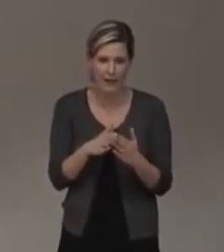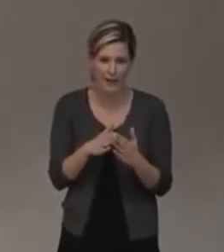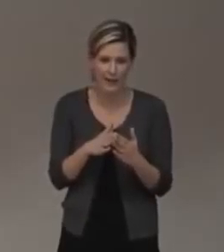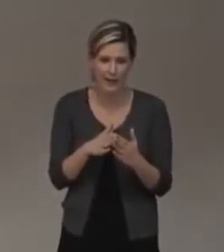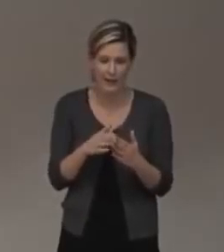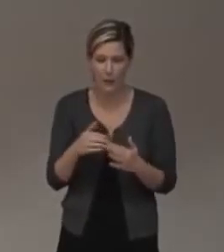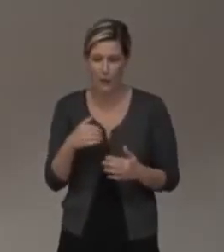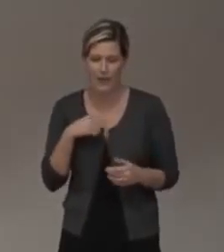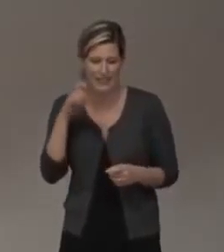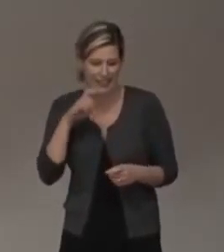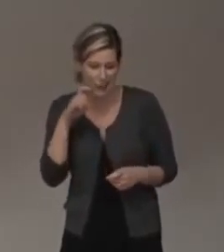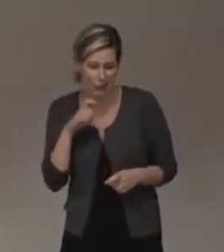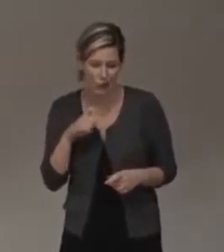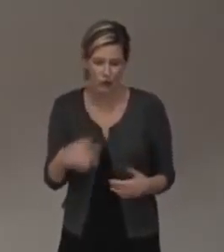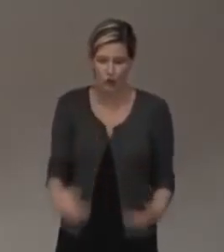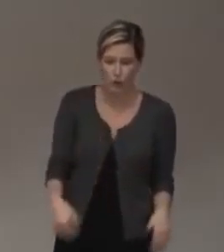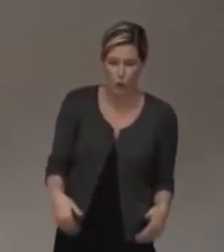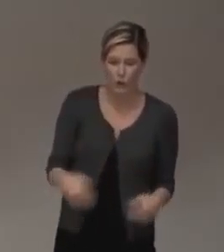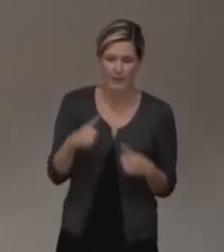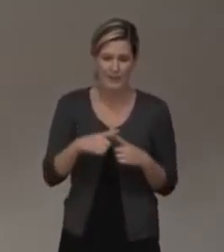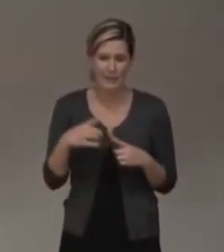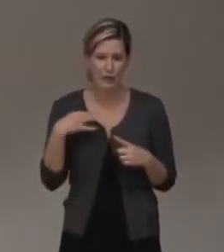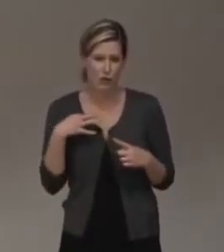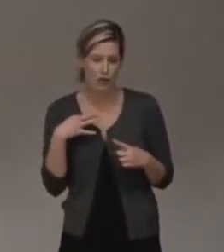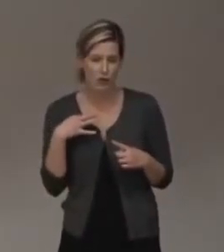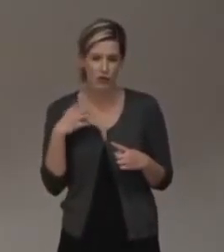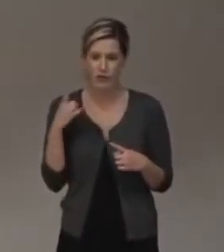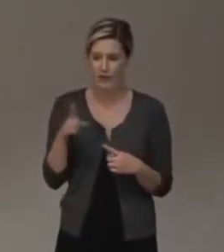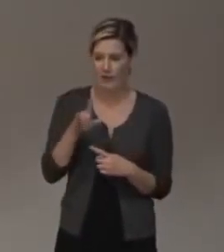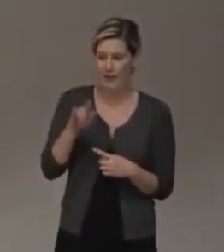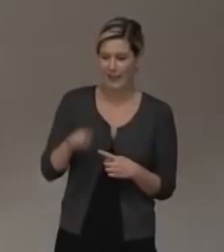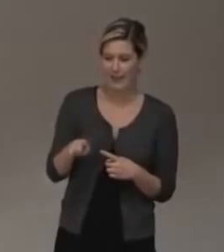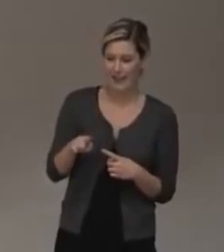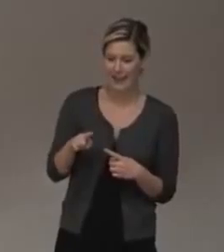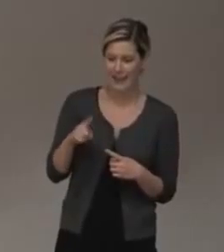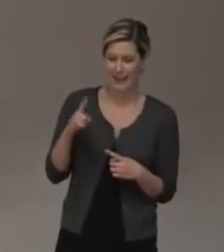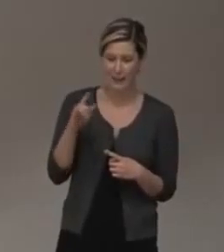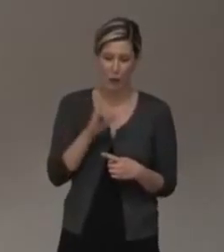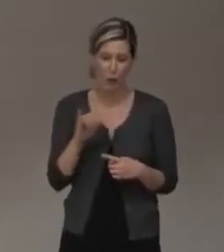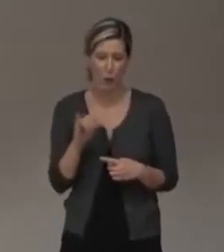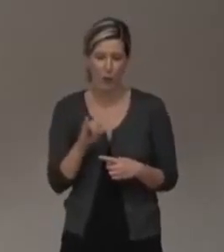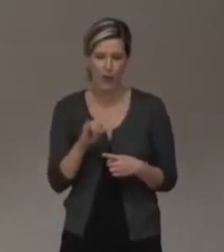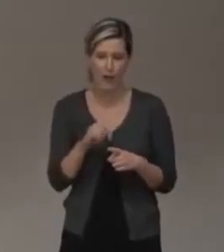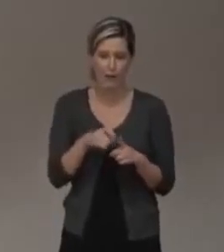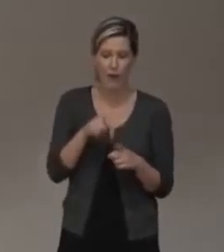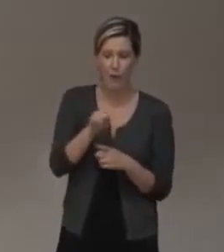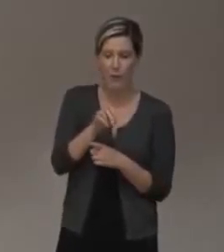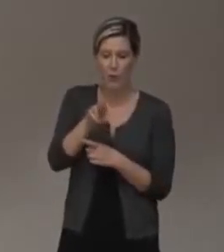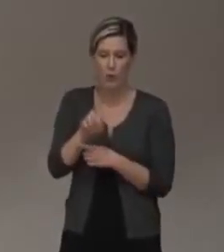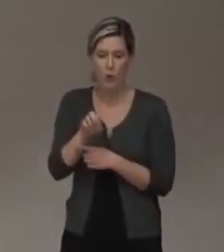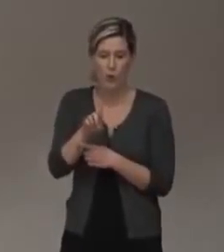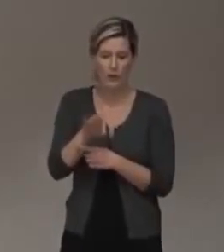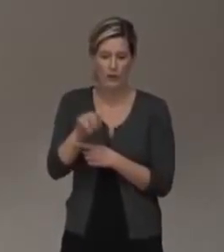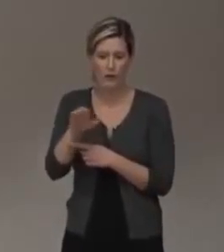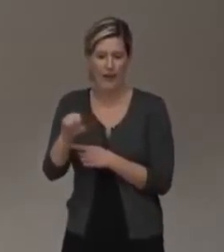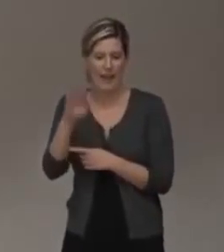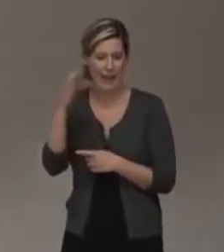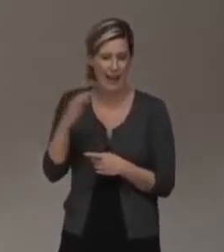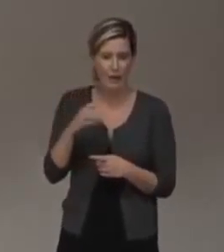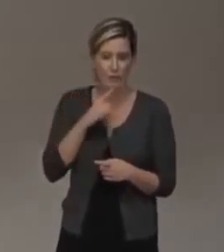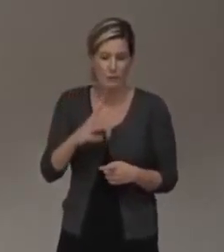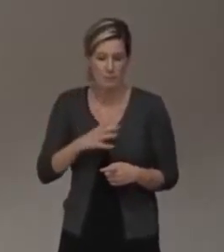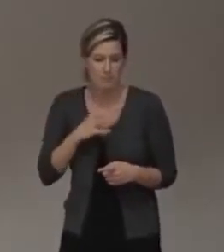basketball sneakers and cargo shorts and t-shirts, and there she was looking like straight out of Tour de France with her biking gear on, and she